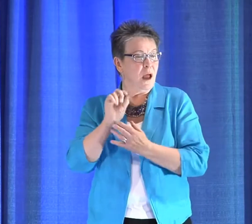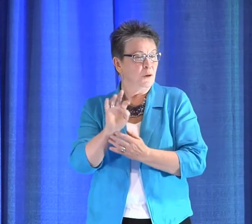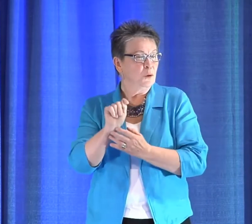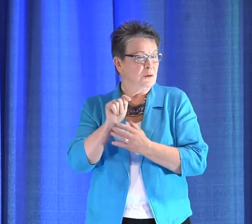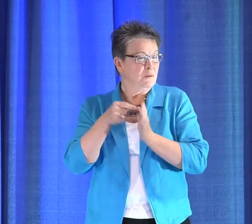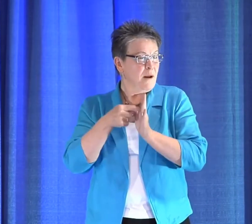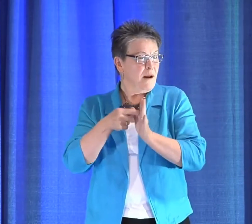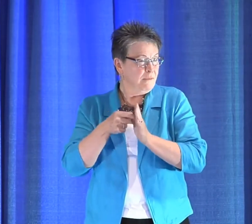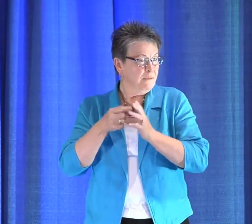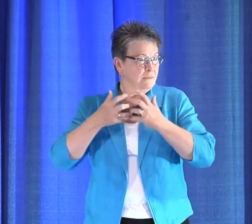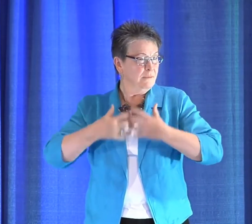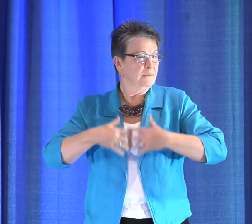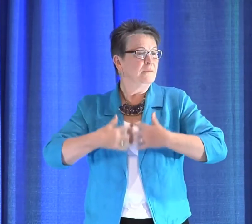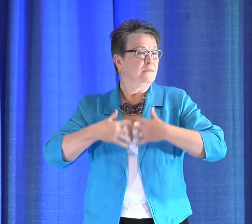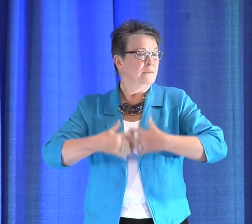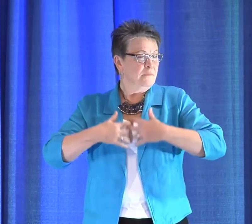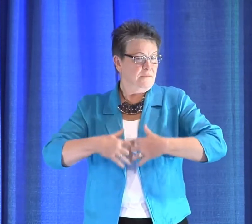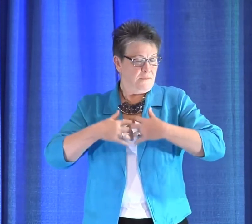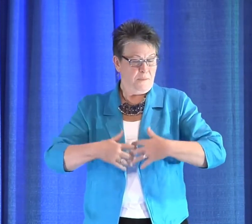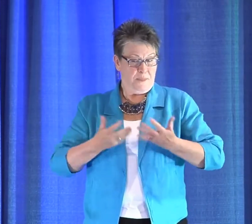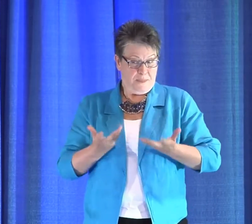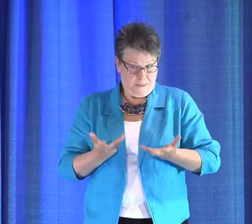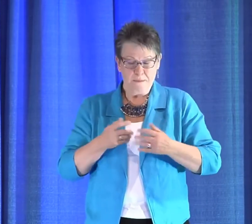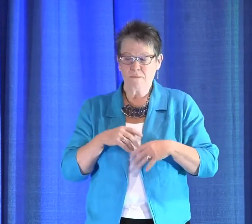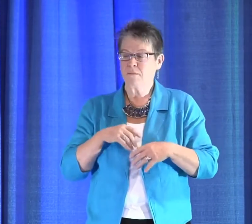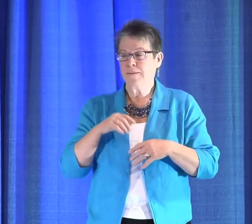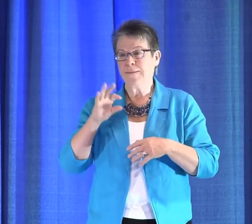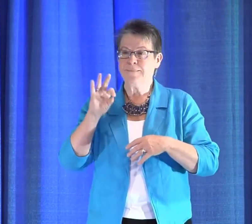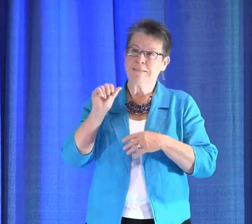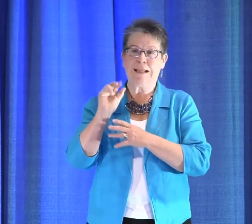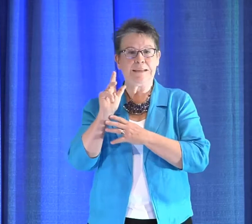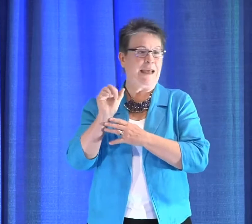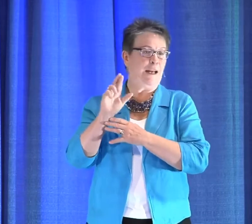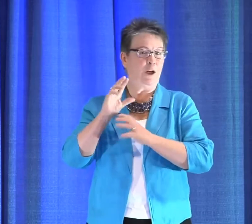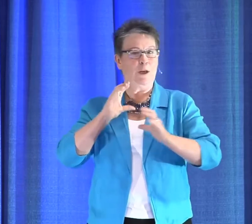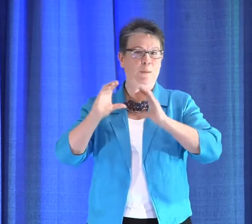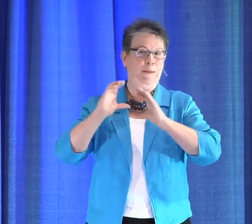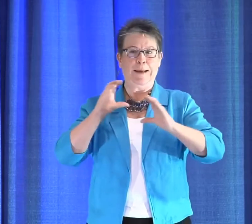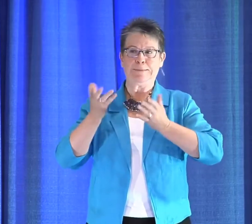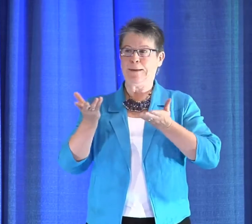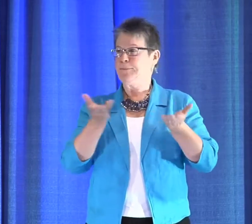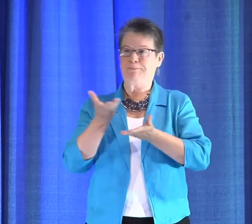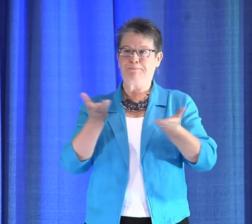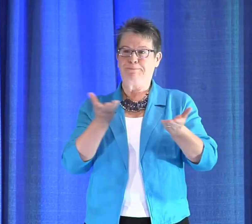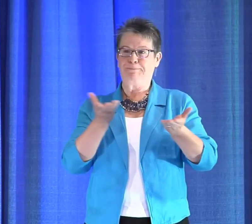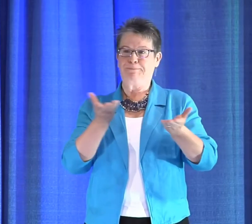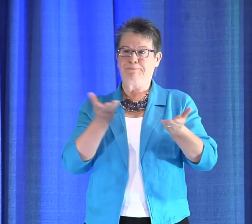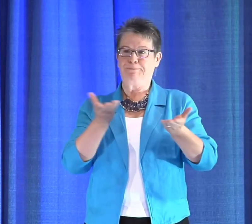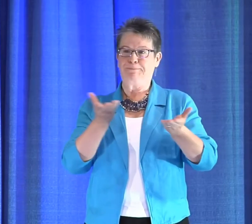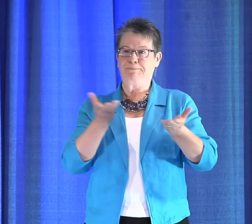interpreting field. Whether it's the conduit method, however they go about it, they're the ones who have made the